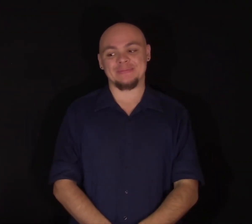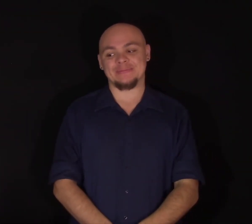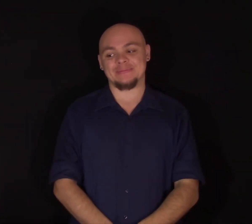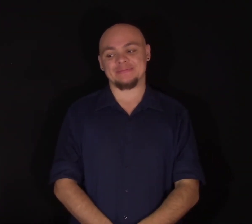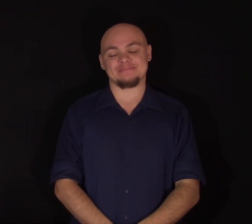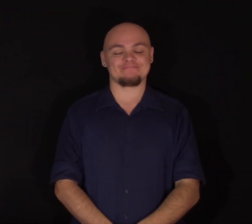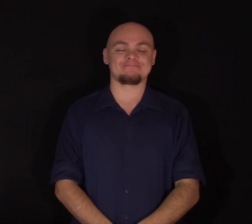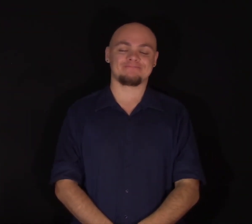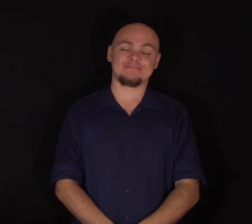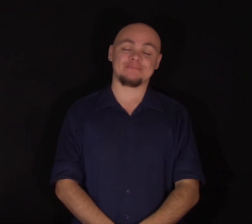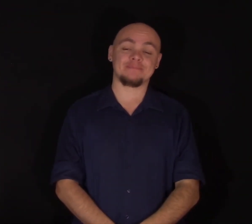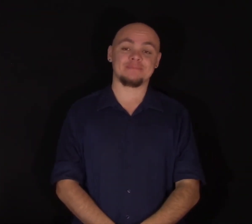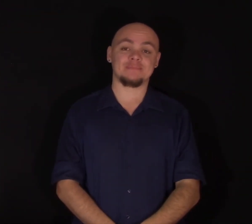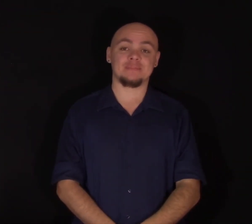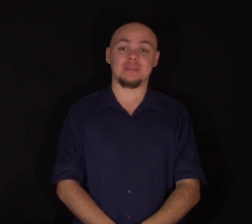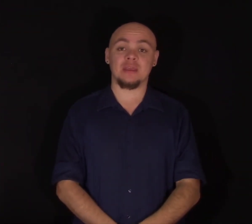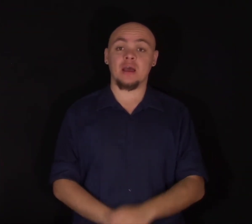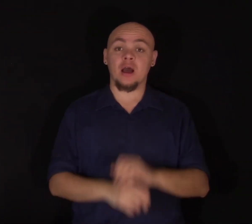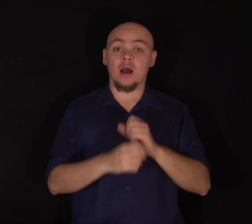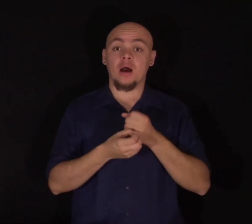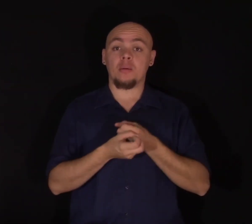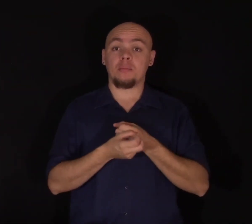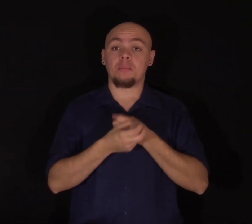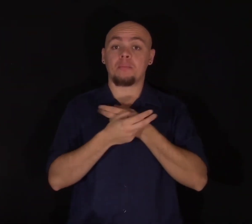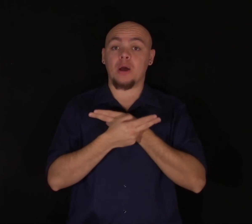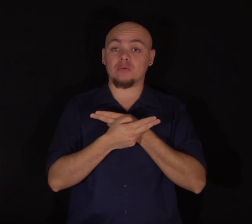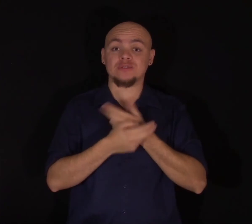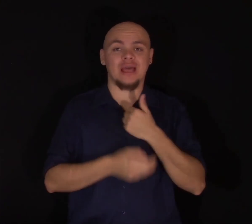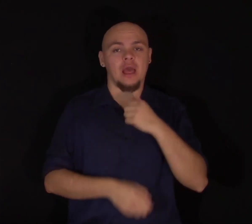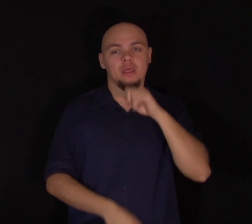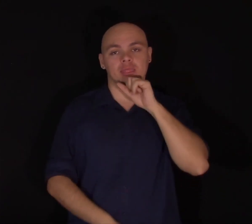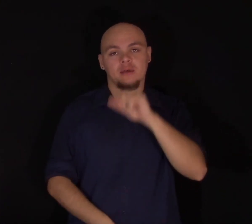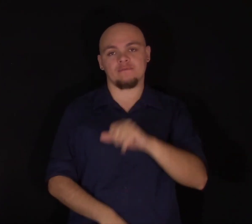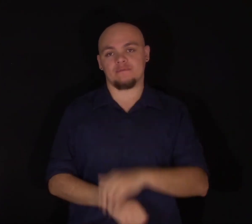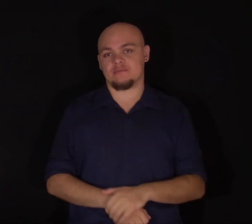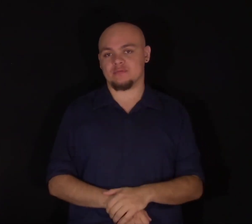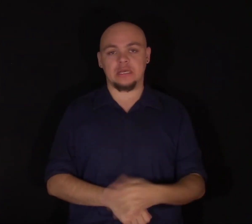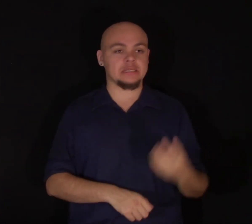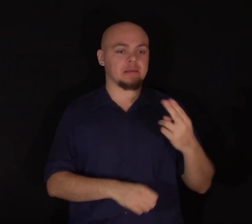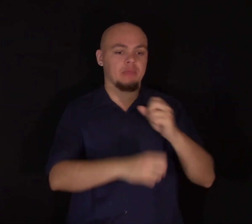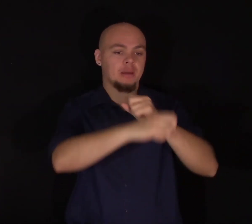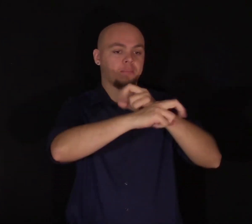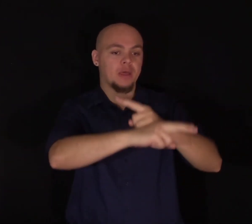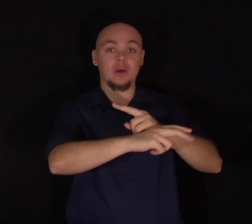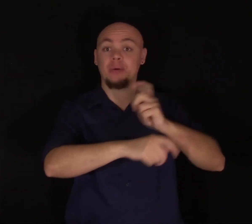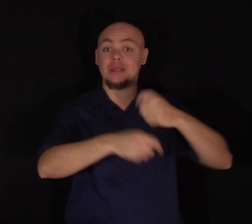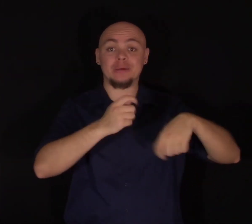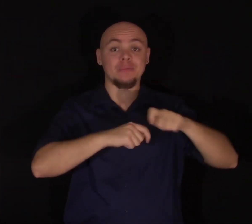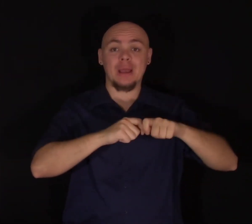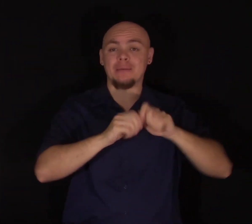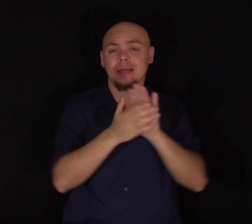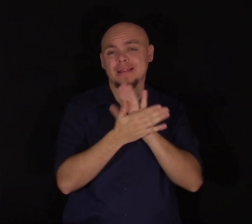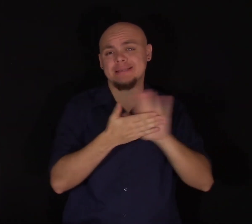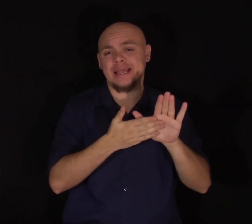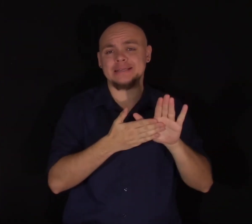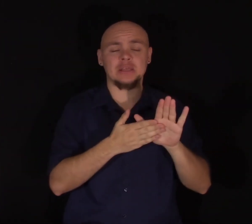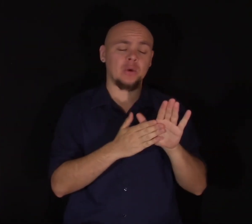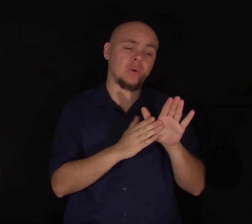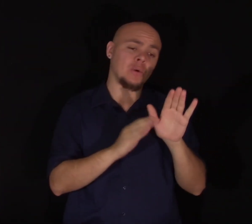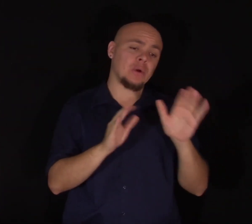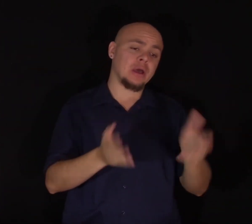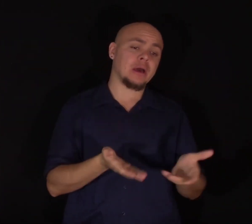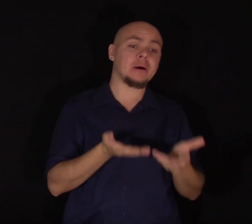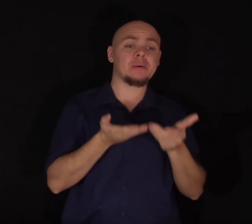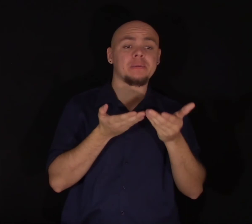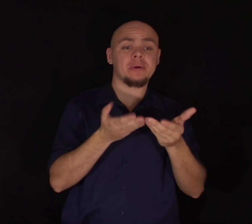I'm a big fan of bows. You put a bow on something, you wrap it up, neat, tidy,